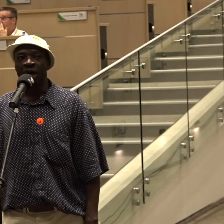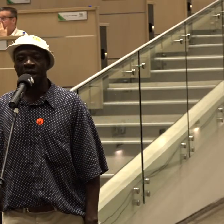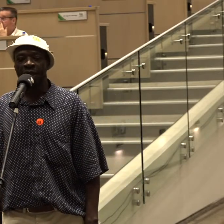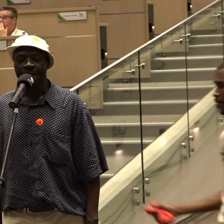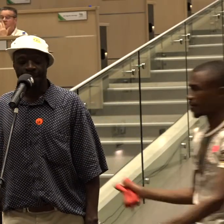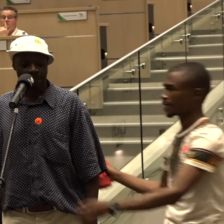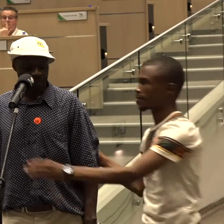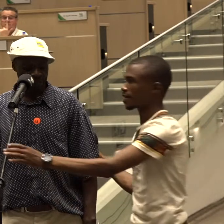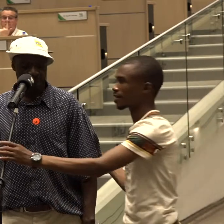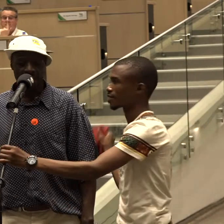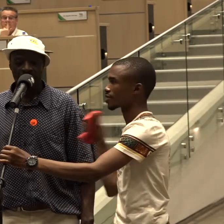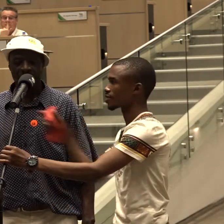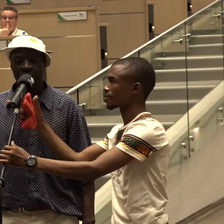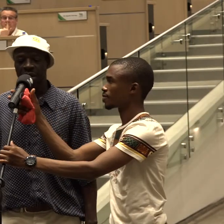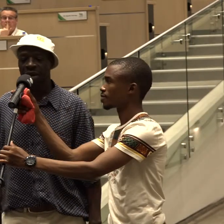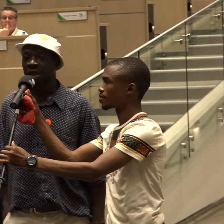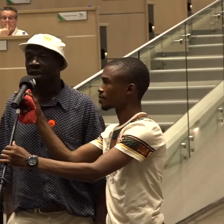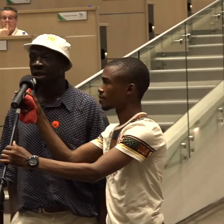the woman